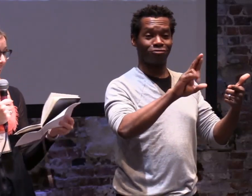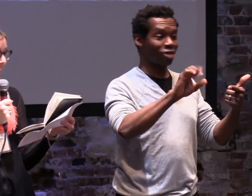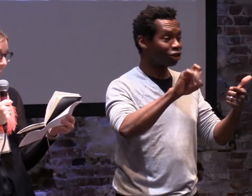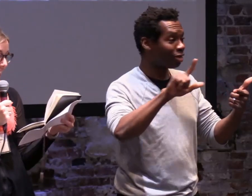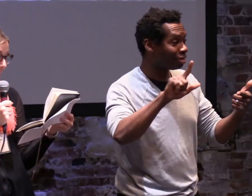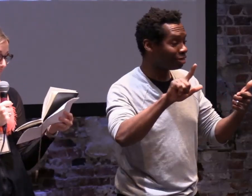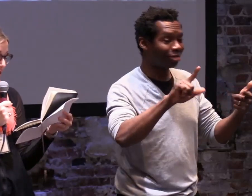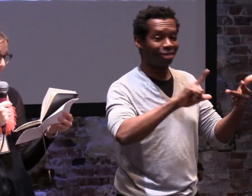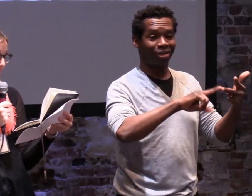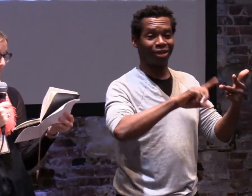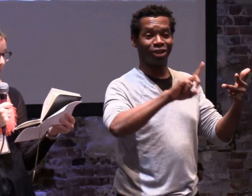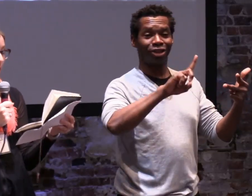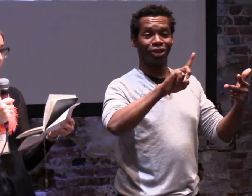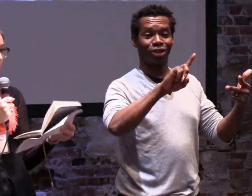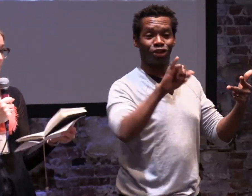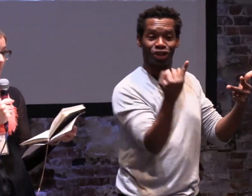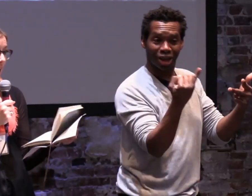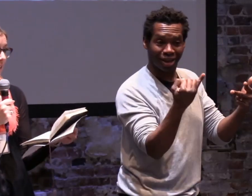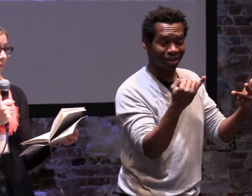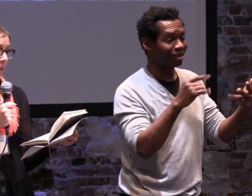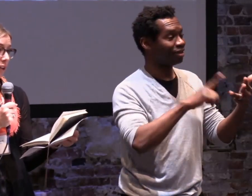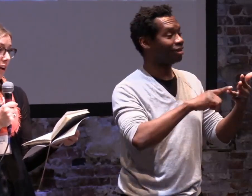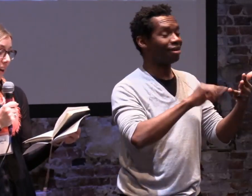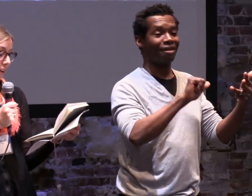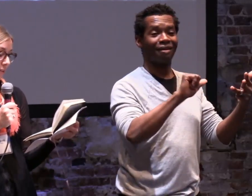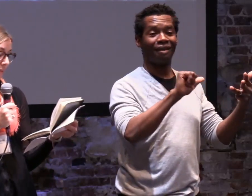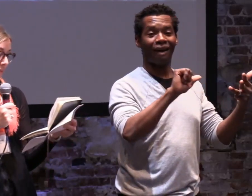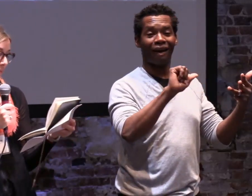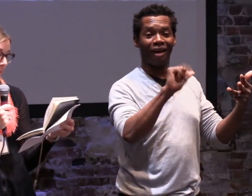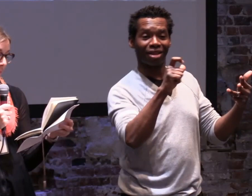and Alexandria, who will lead us from here on out.